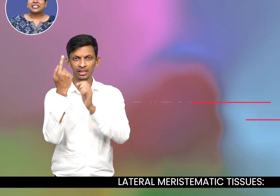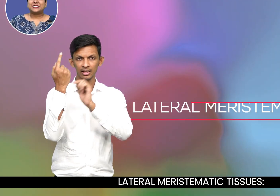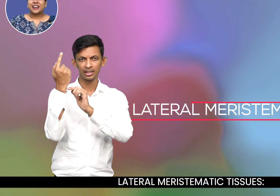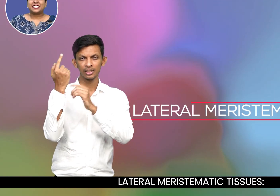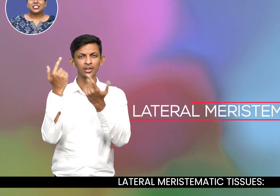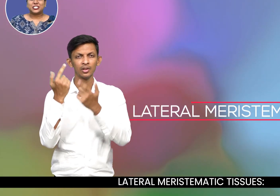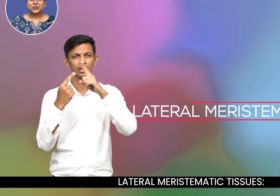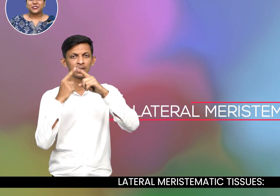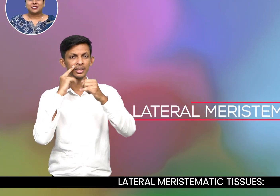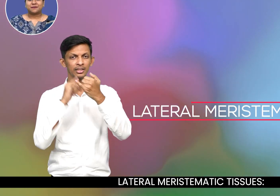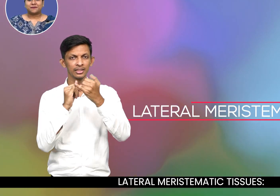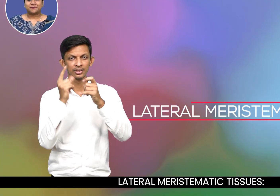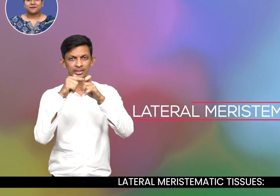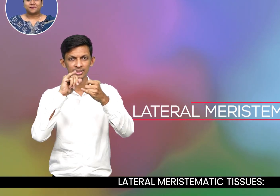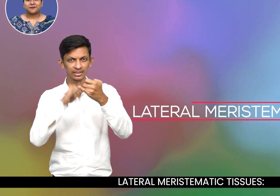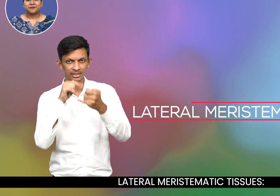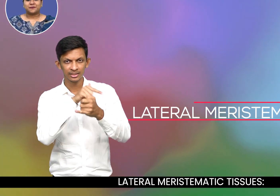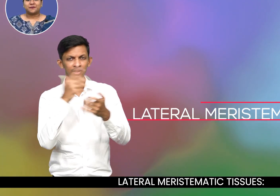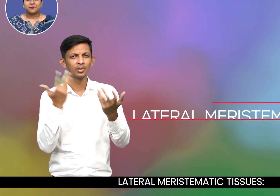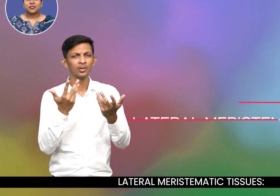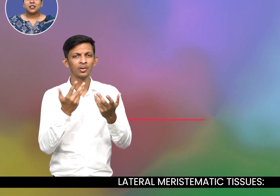Lateral meristematic tissues.